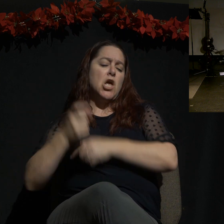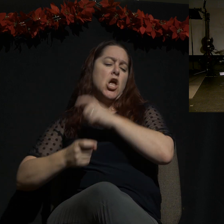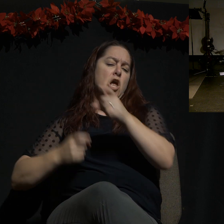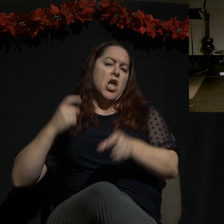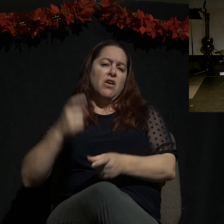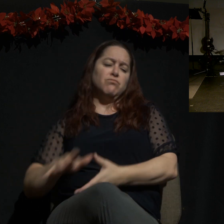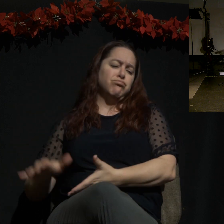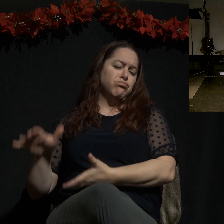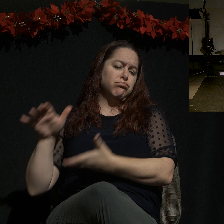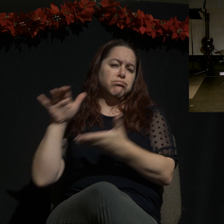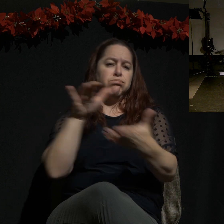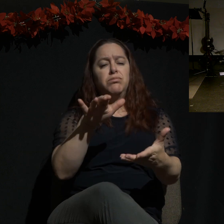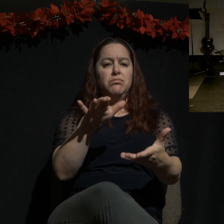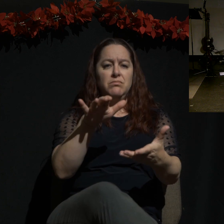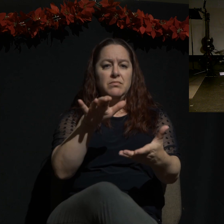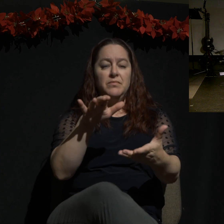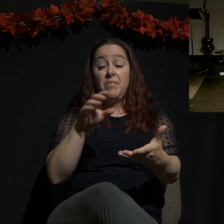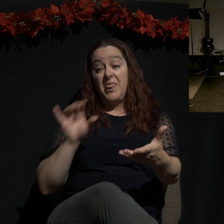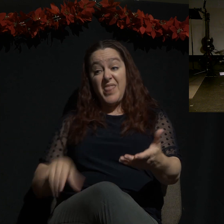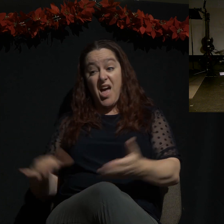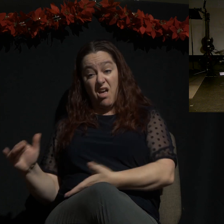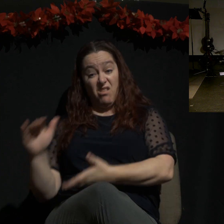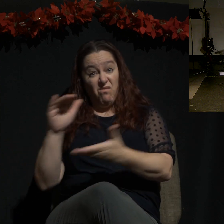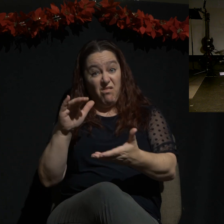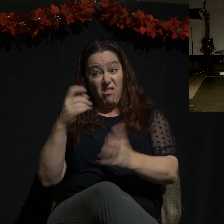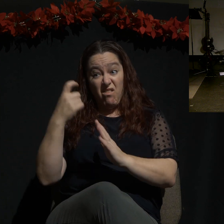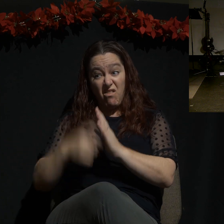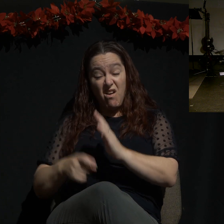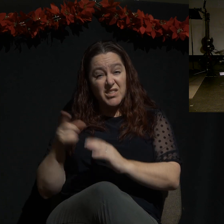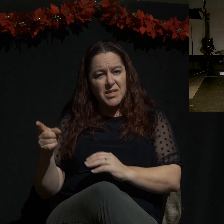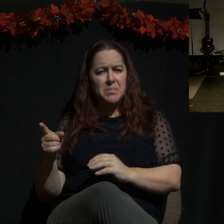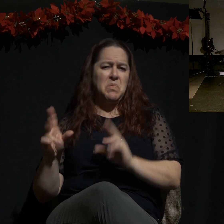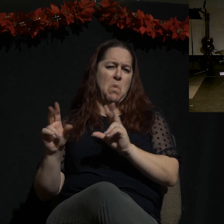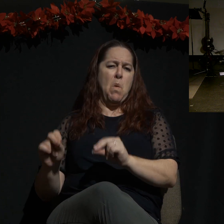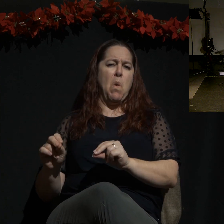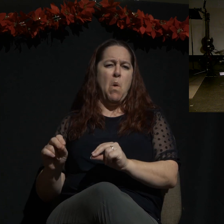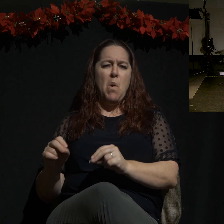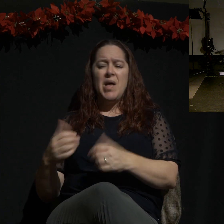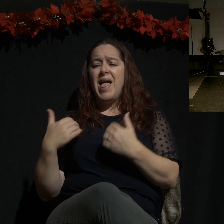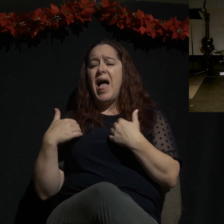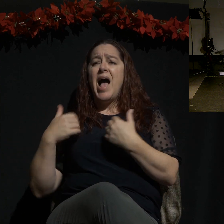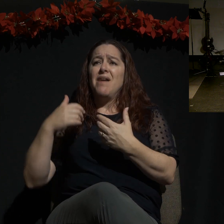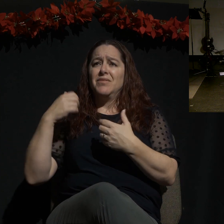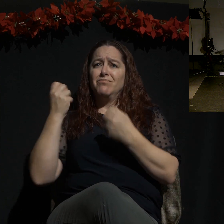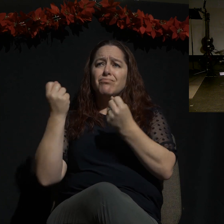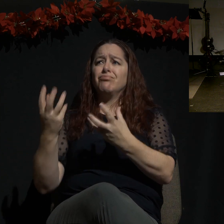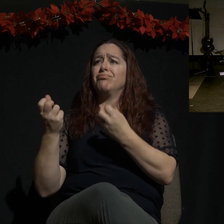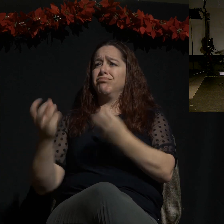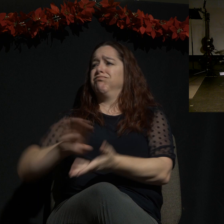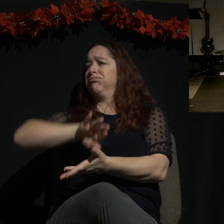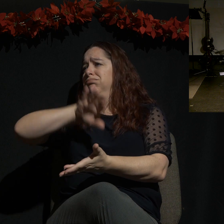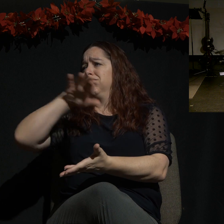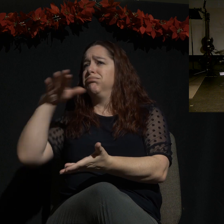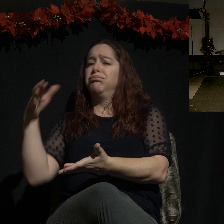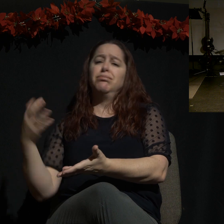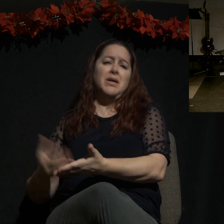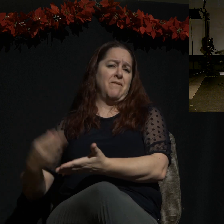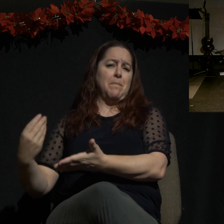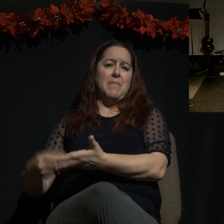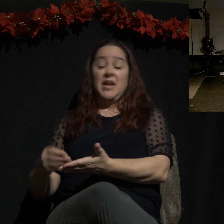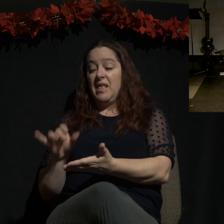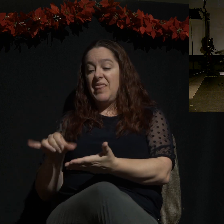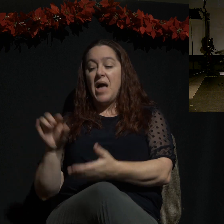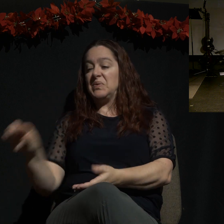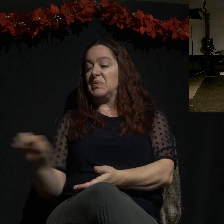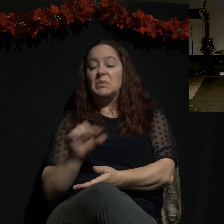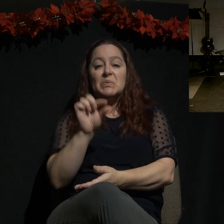abundance, did that abundance cost him anything? No. He's got storehouses and storehouses. That was just